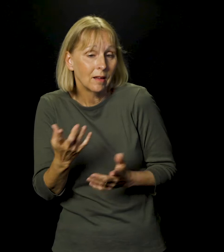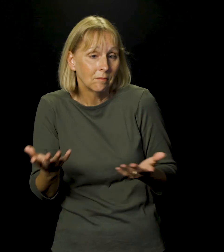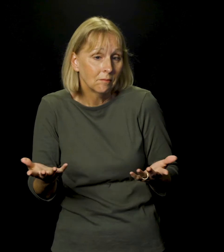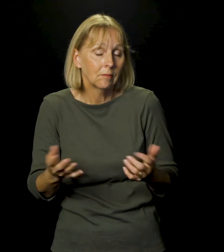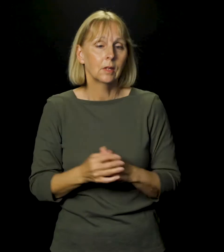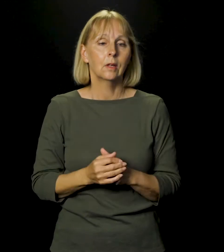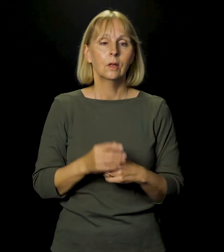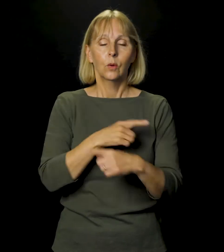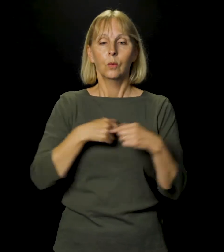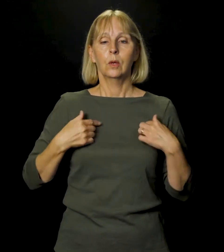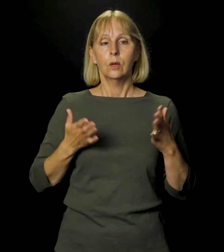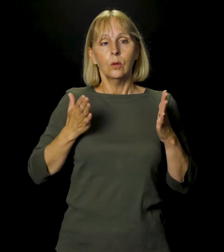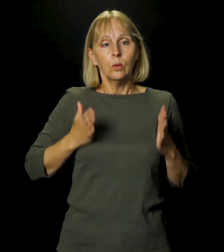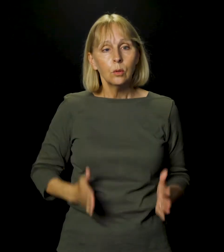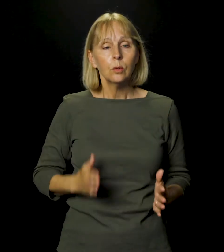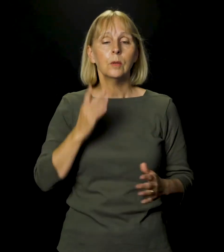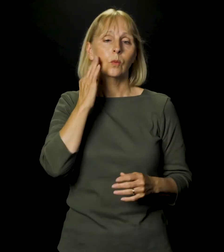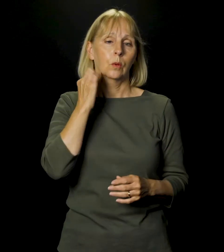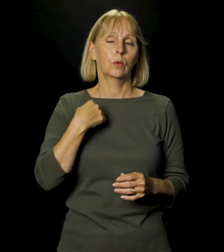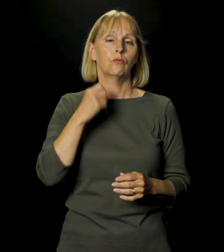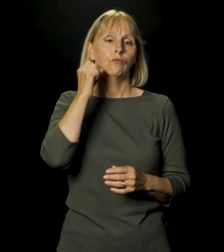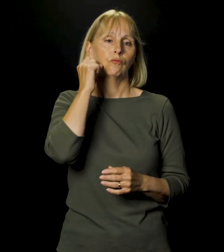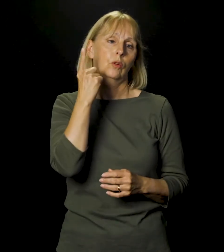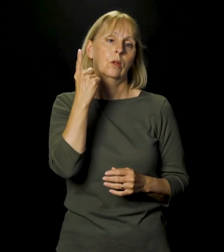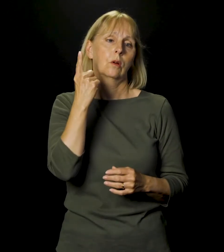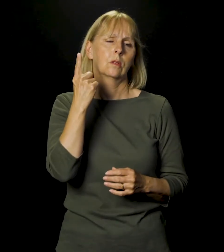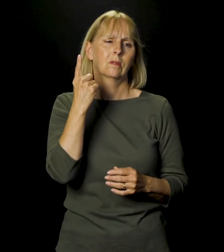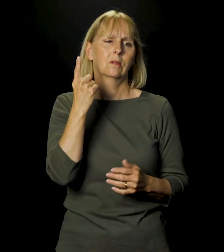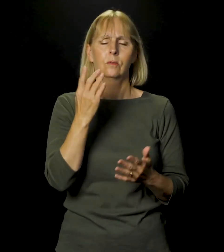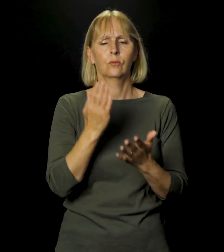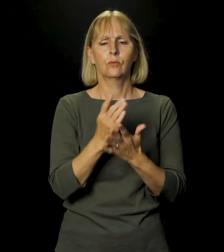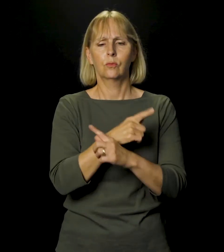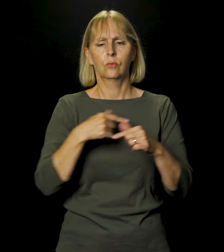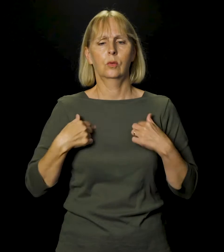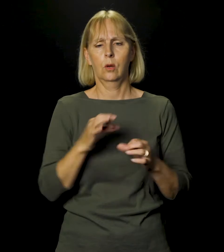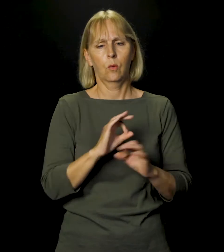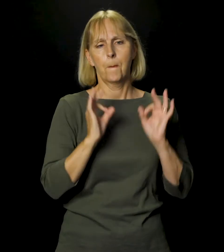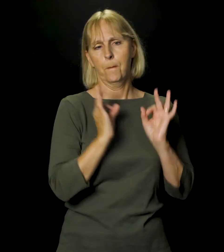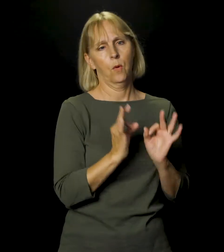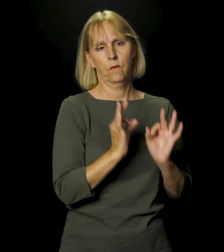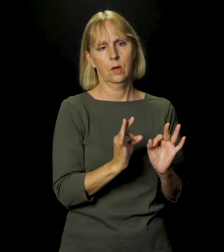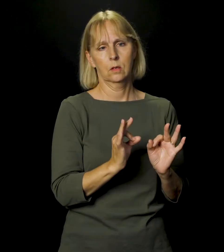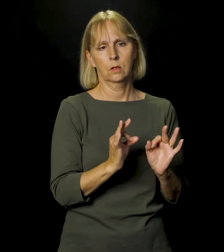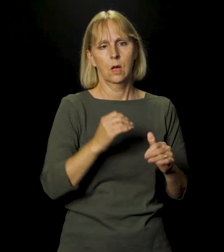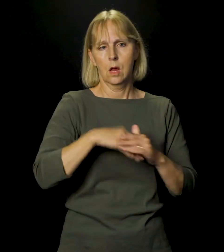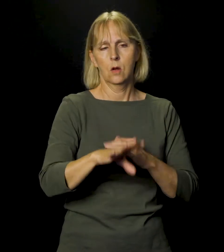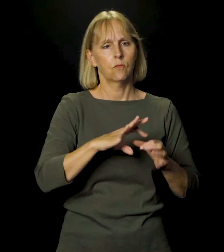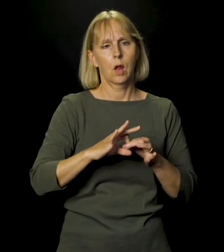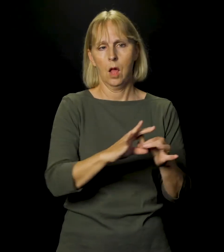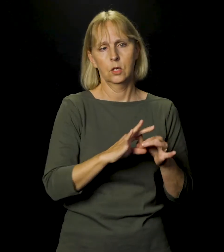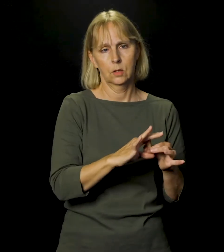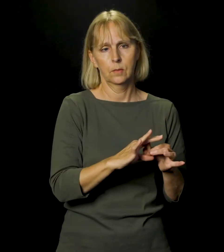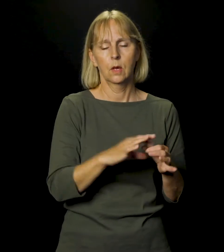And we're human when we recognise that we're not perfect in this regard. That relationships that deserve